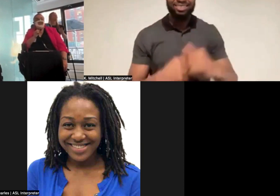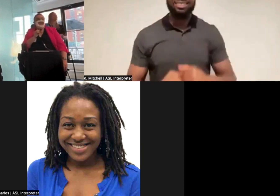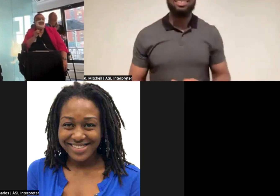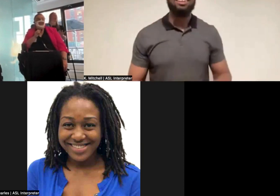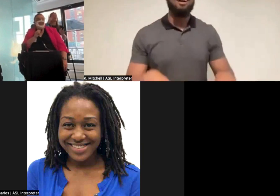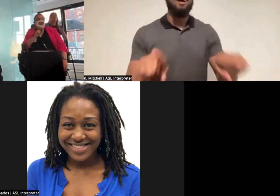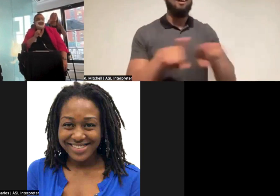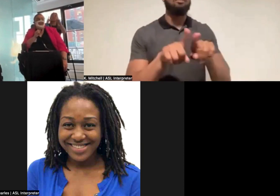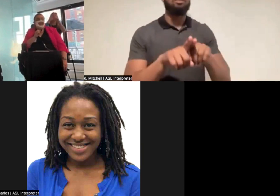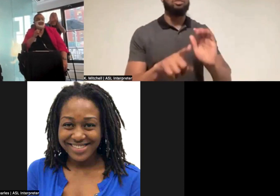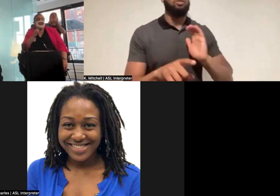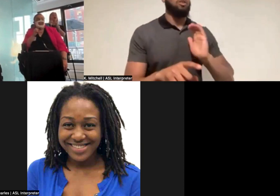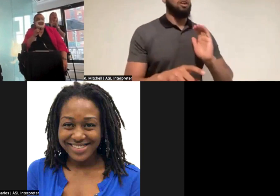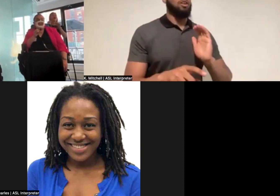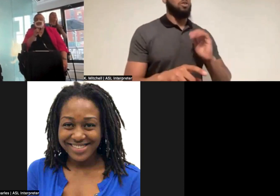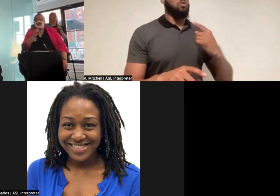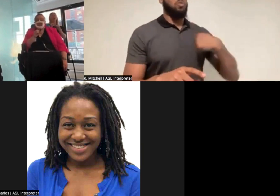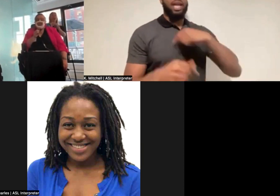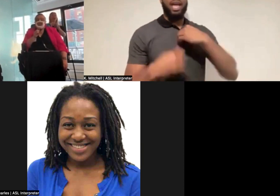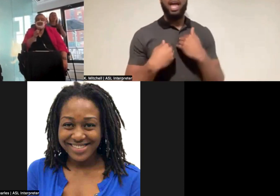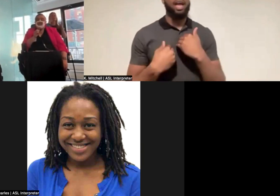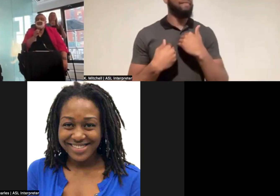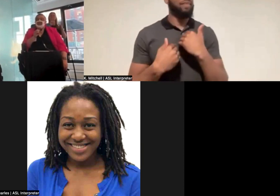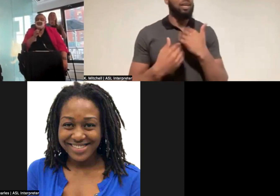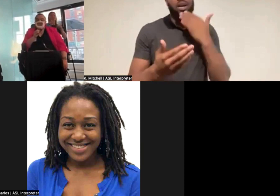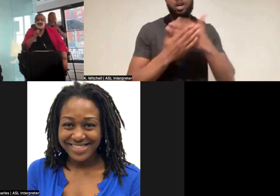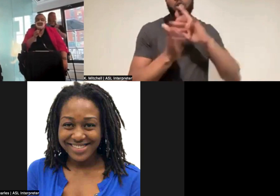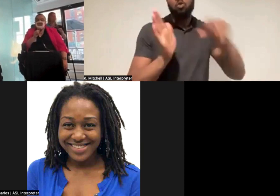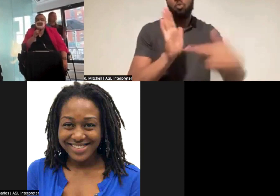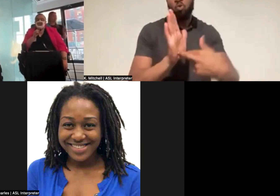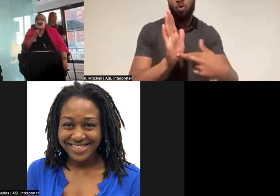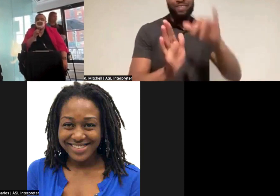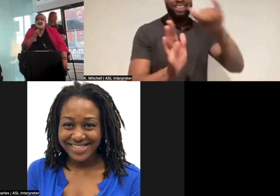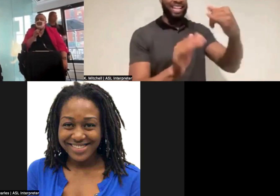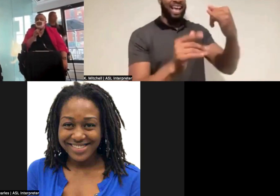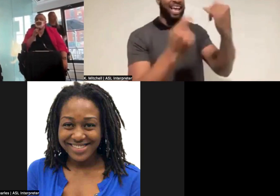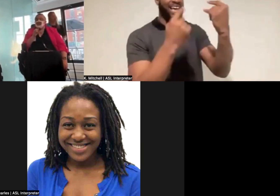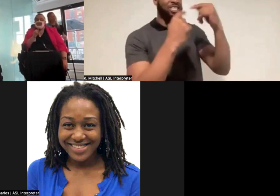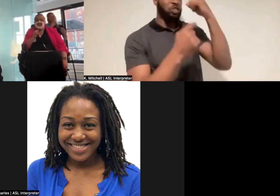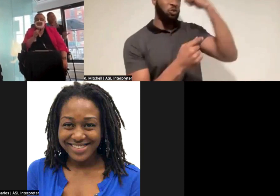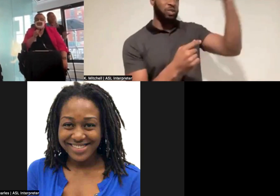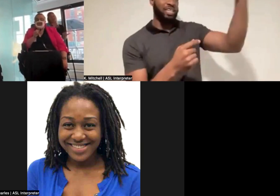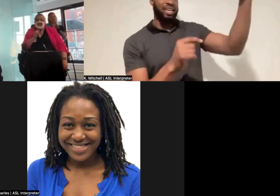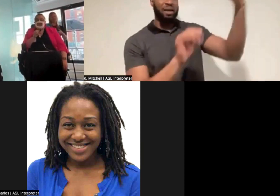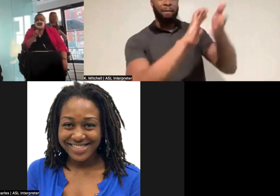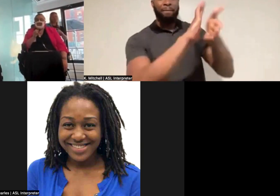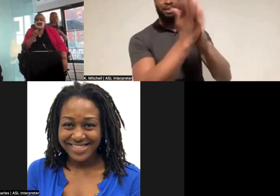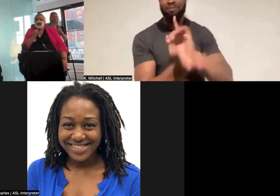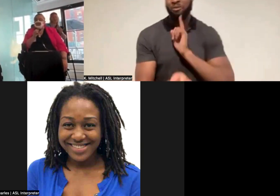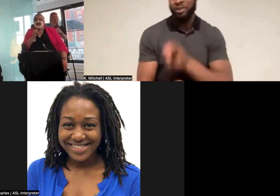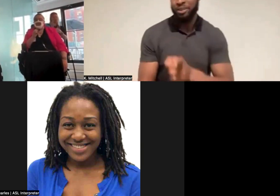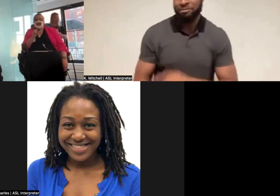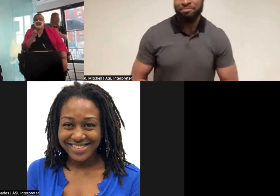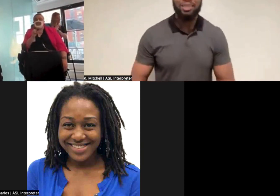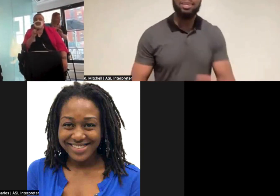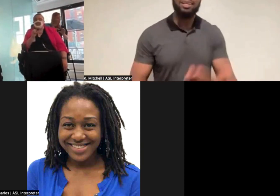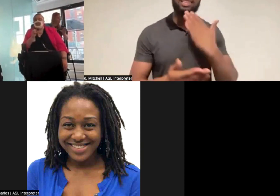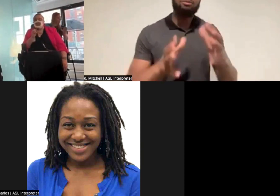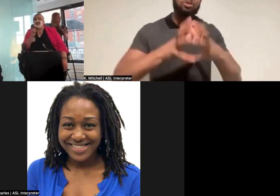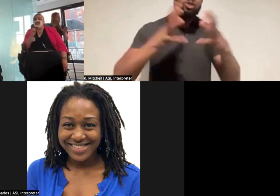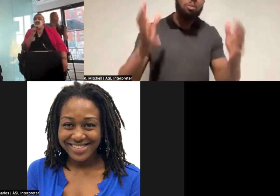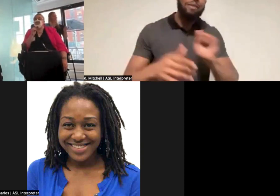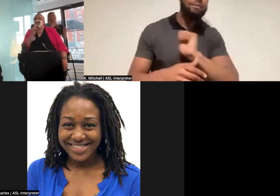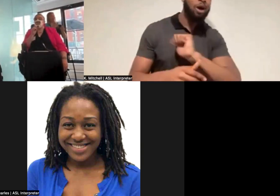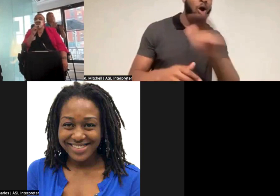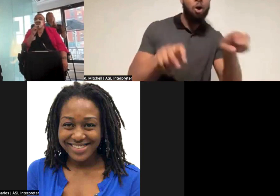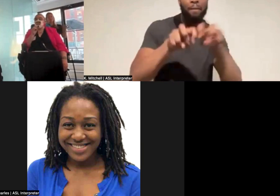that dream a reality could be. So thank you for joining us. To our Zoom participants, thank you for your wonderful questions.